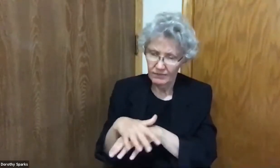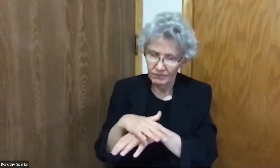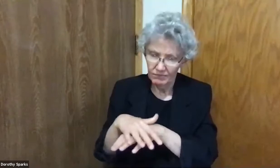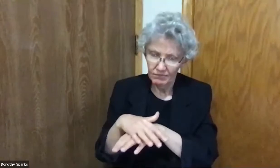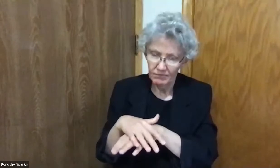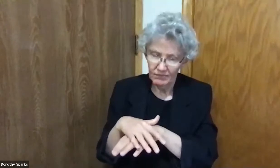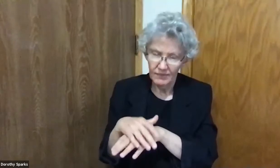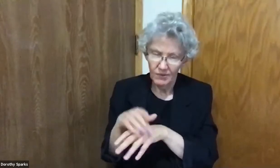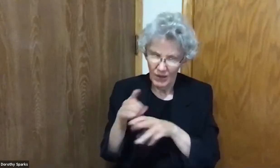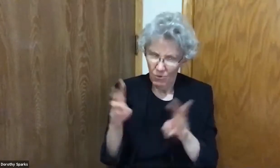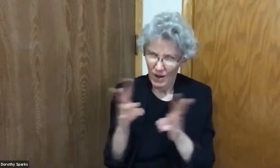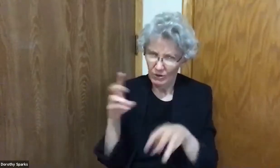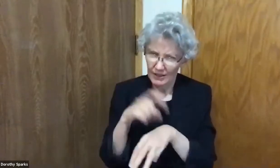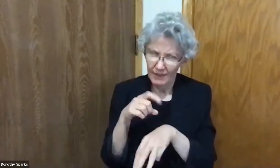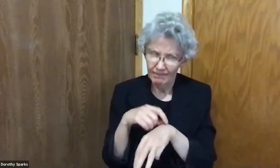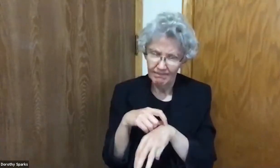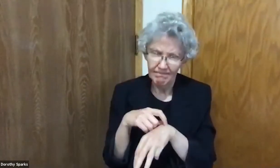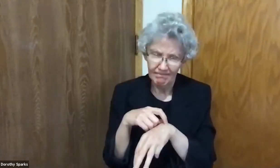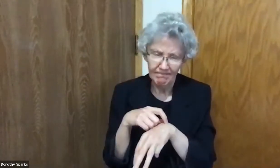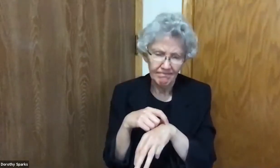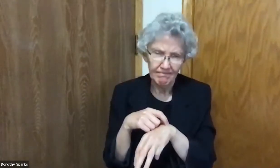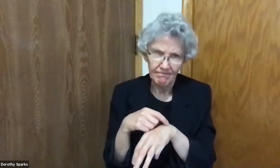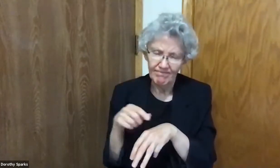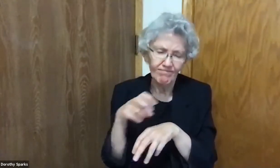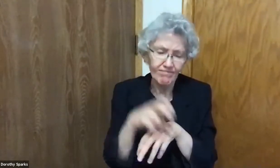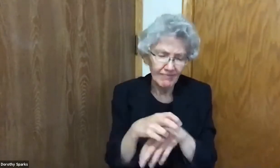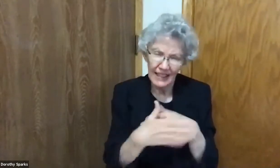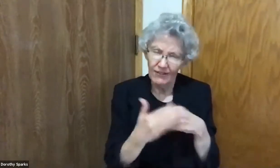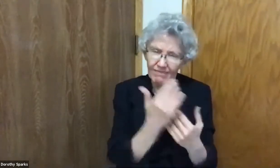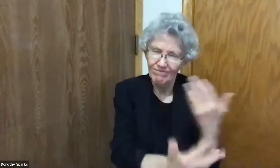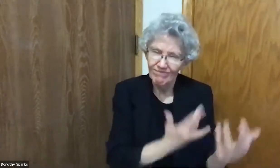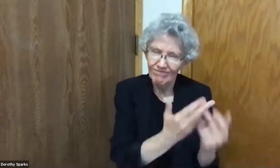So the king was sitting in the part of the palace